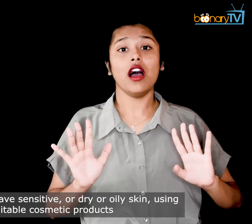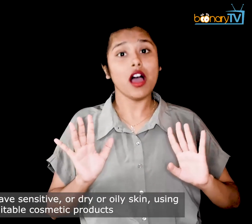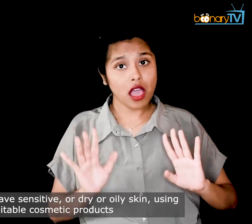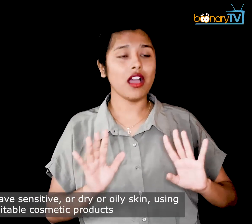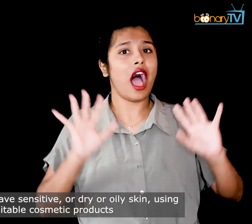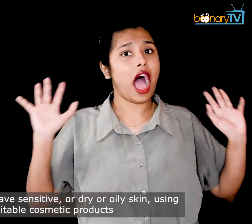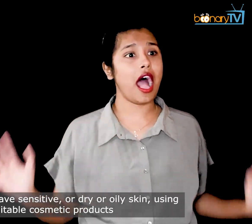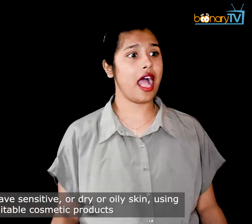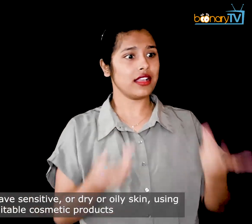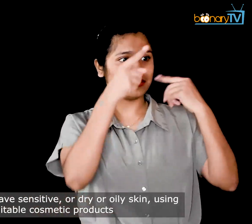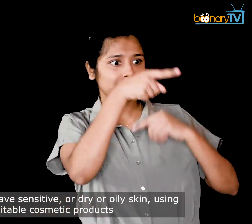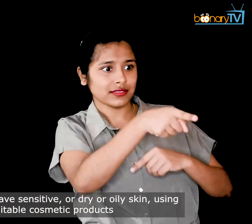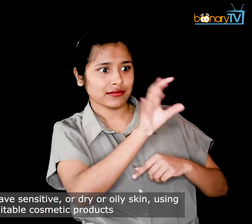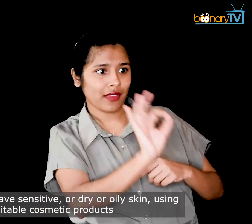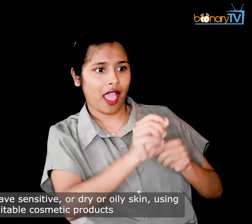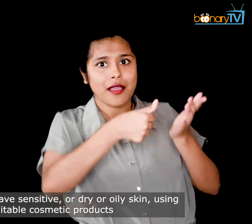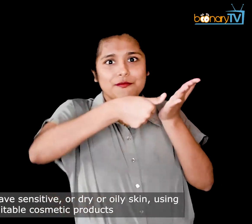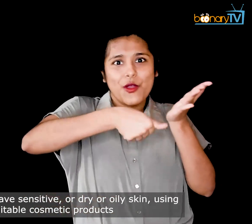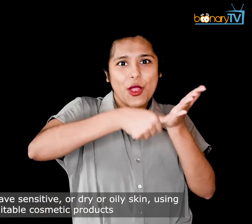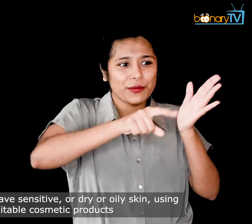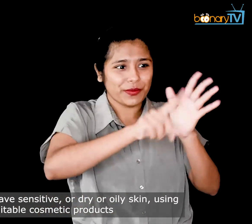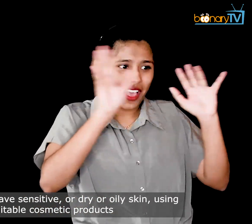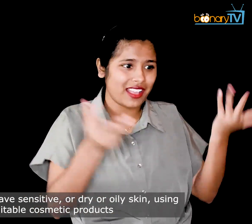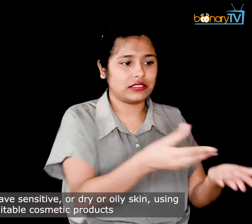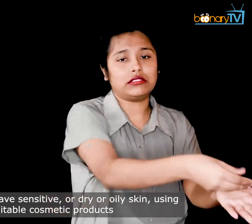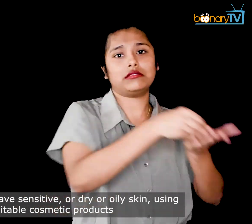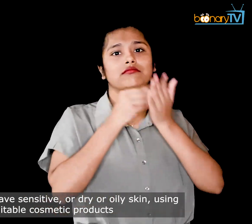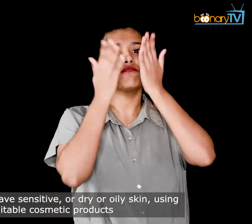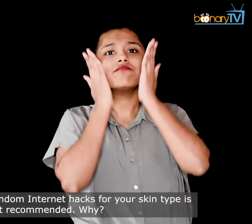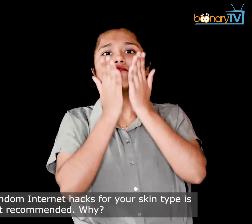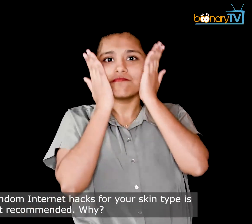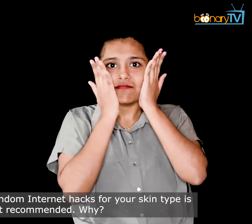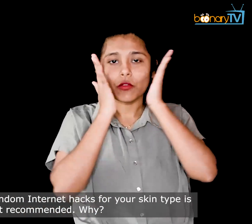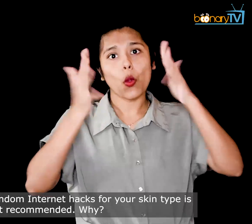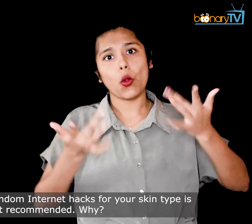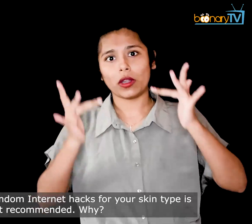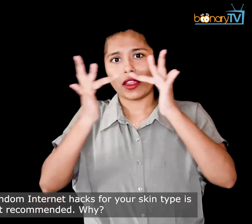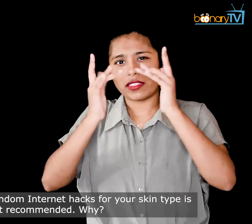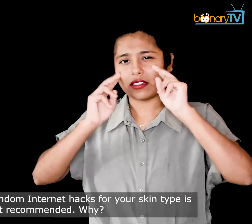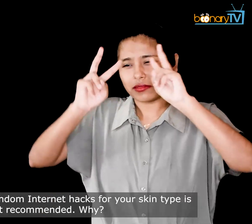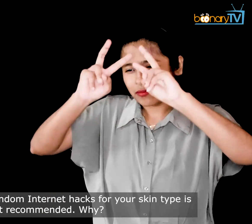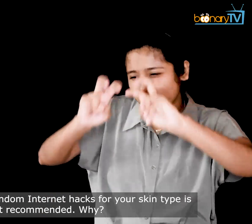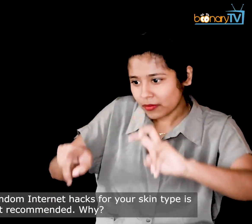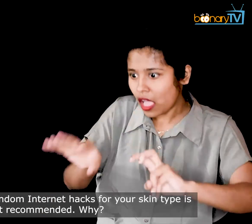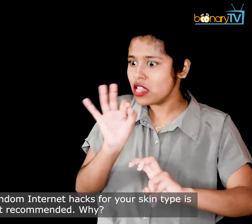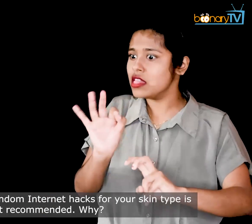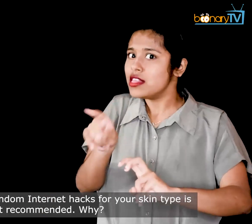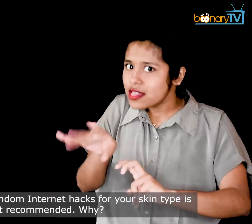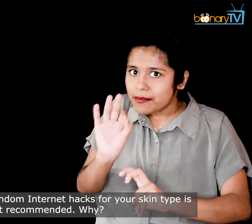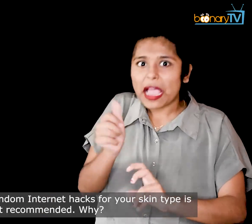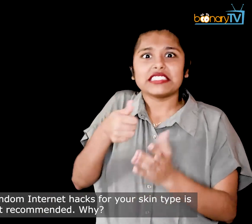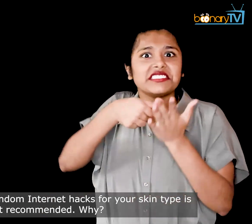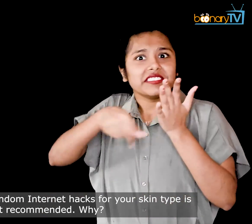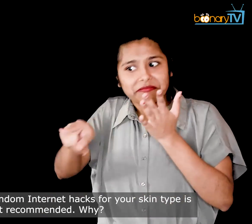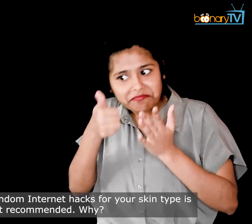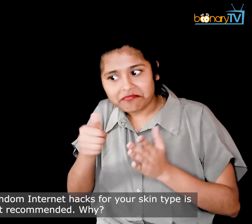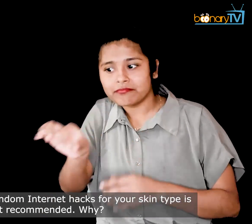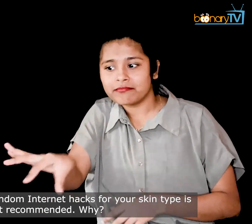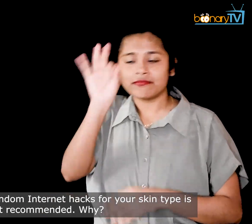using unsuitable cosmetic products or even trying any random internet hacks for your